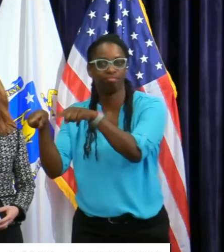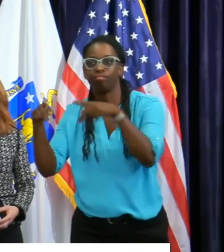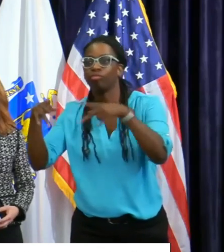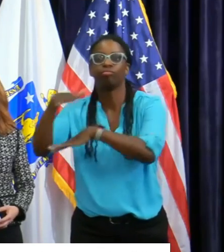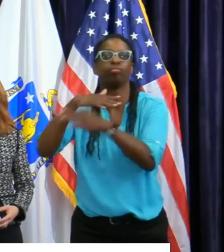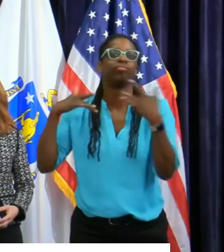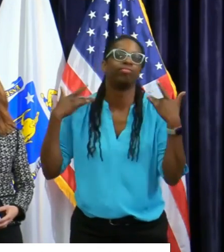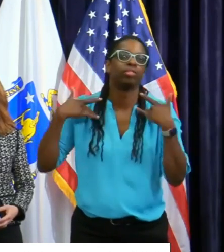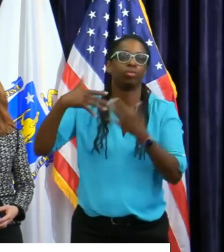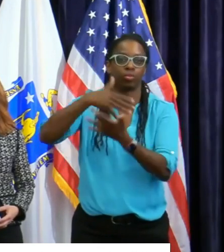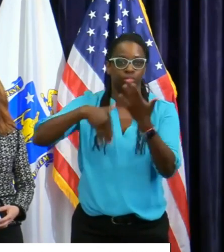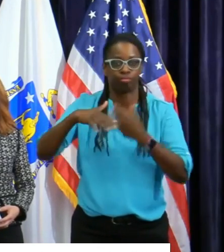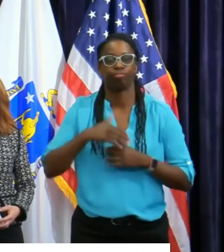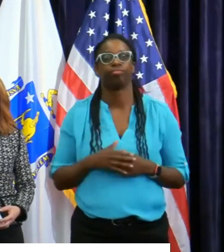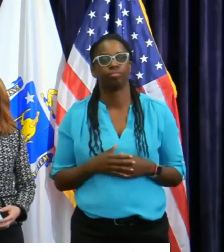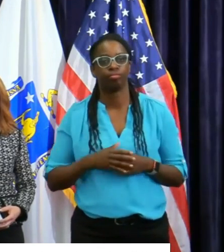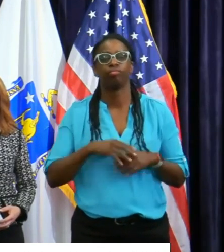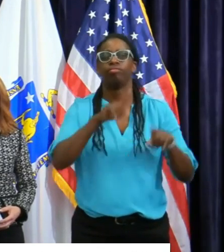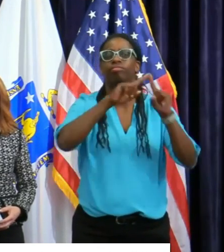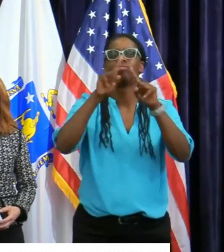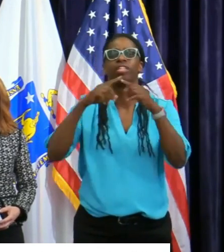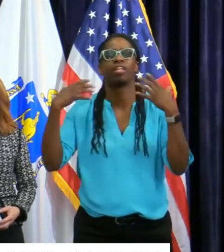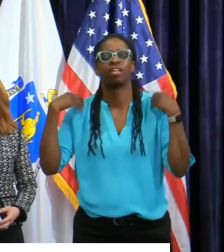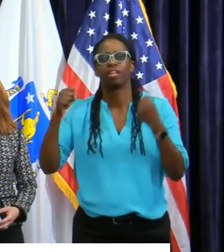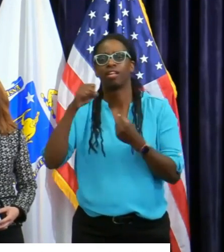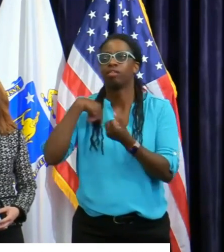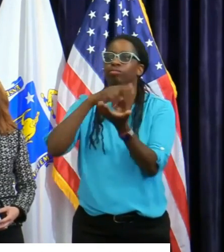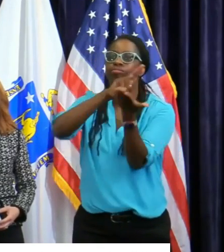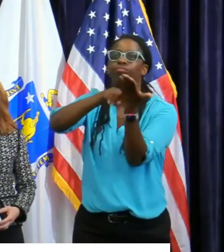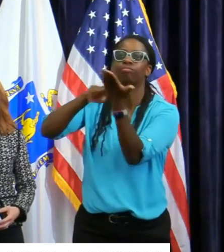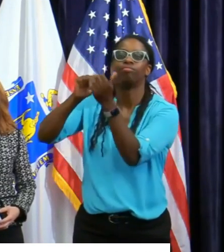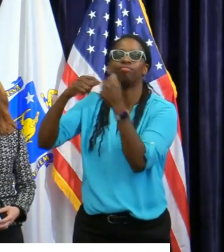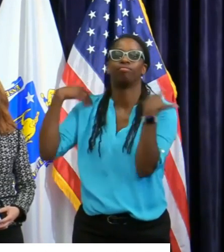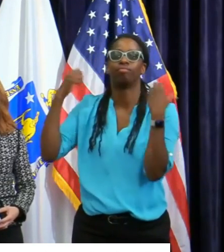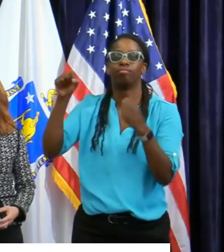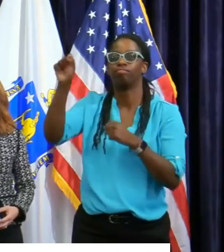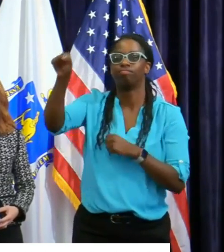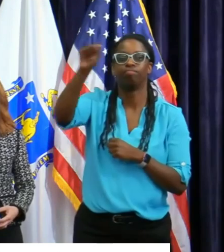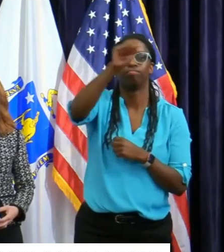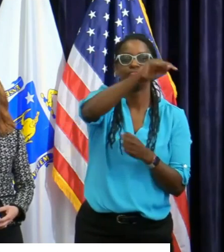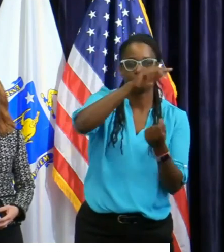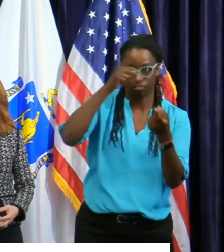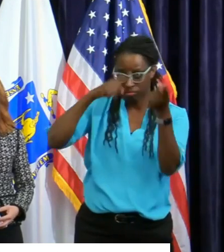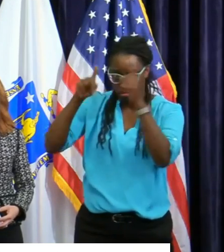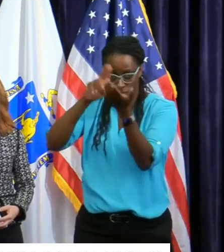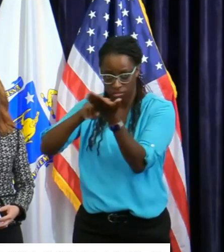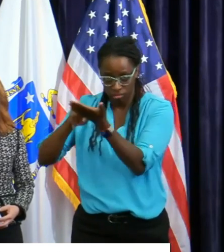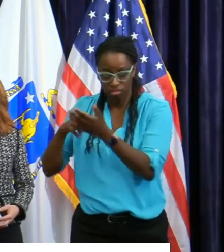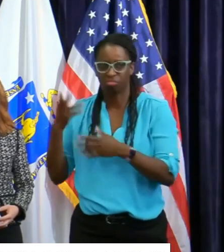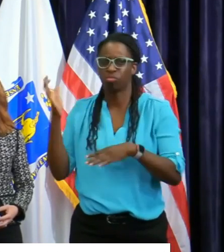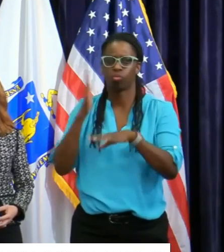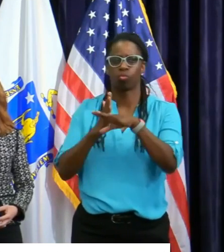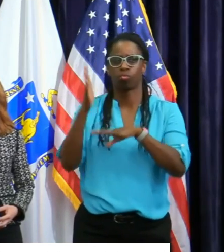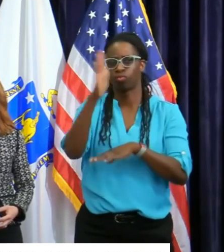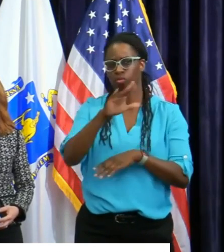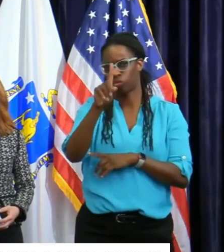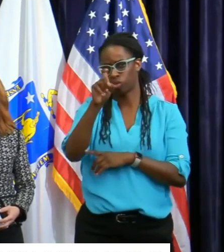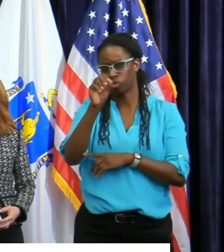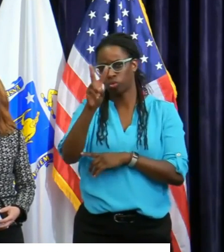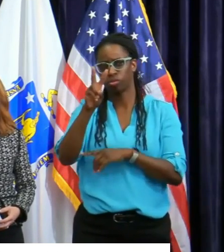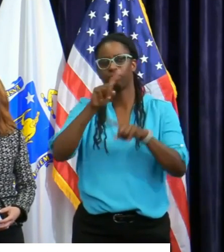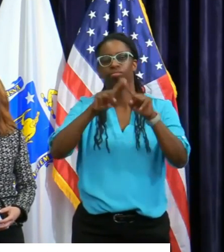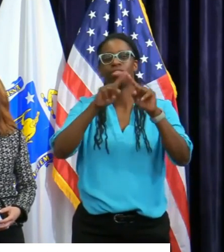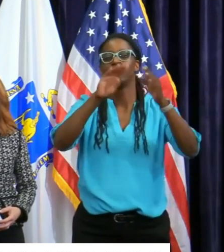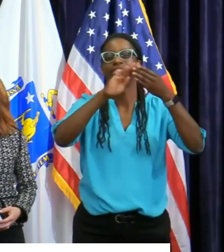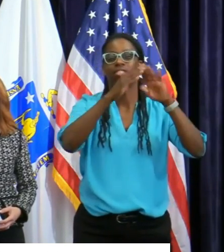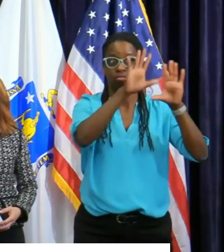we'll be delivering these test kits to 102 cities and towns across Massachusetts and asking local officials to get the tests out to those